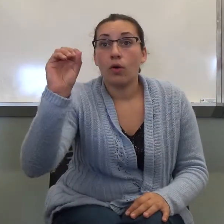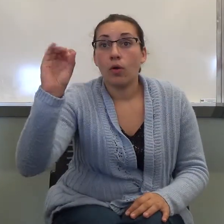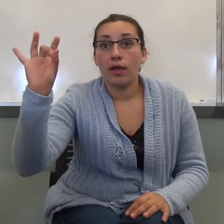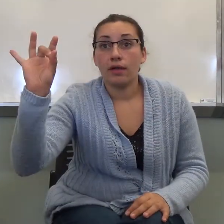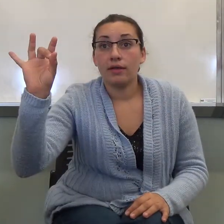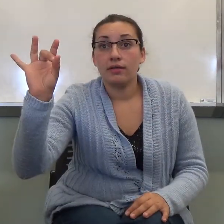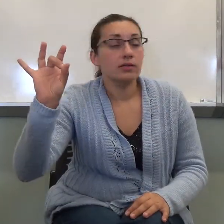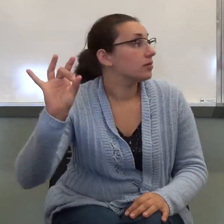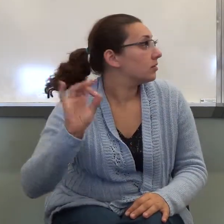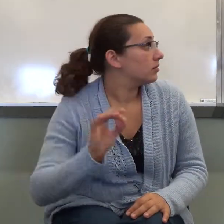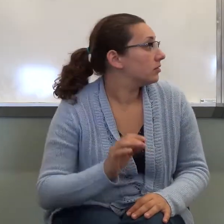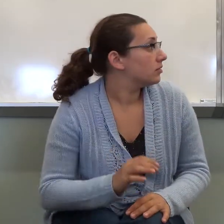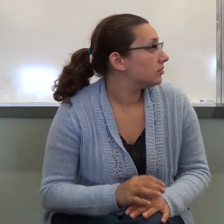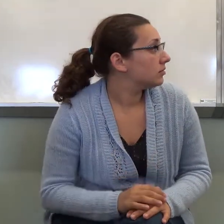Okay.